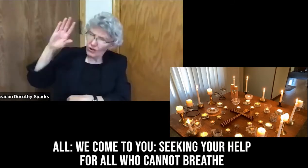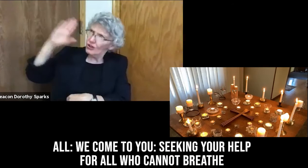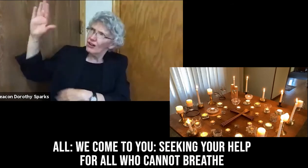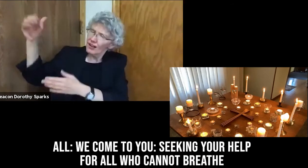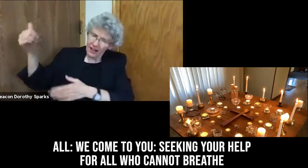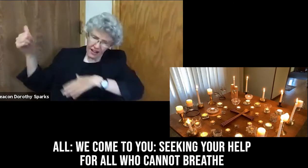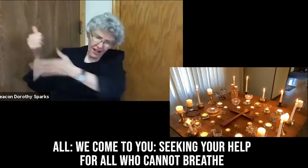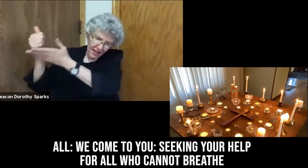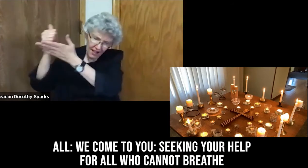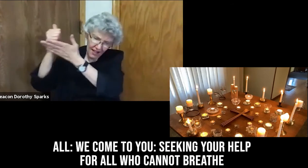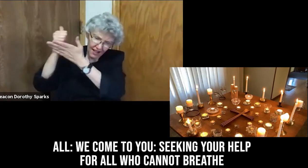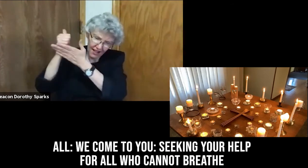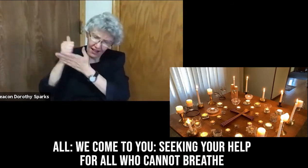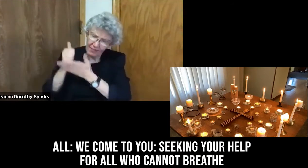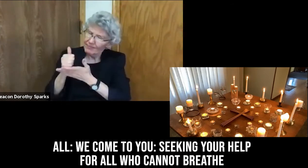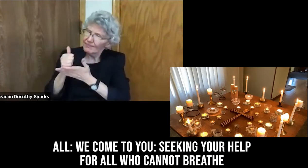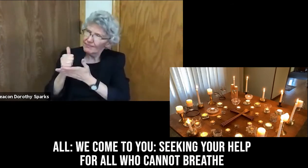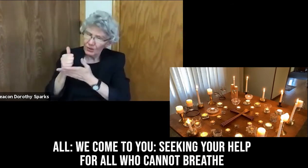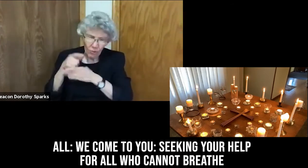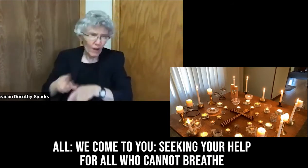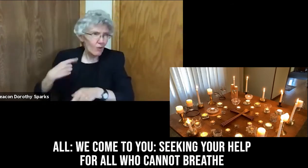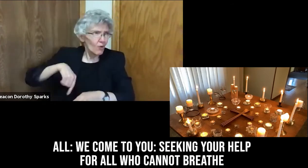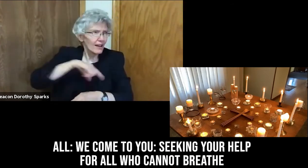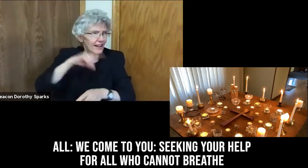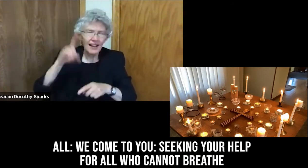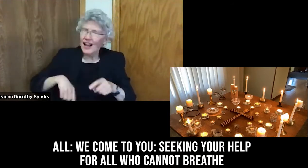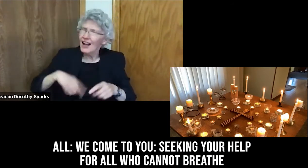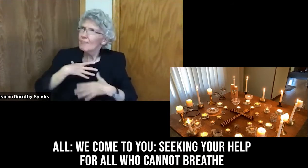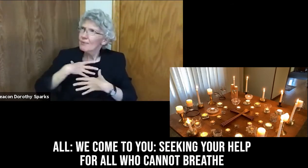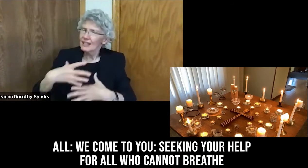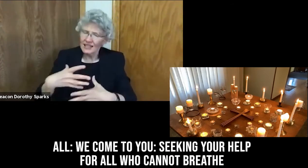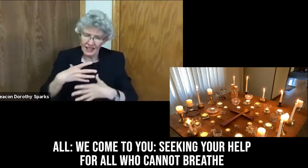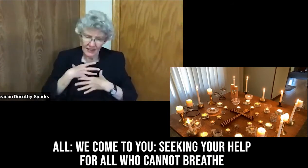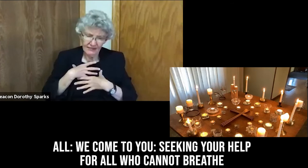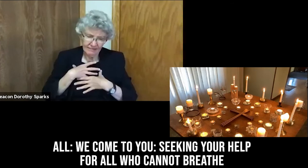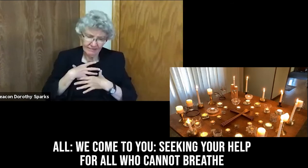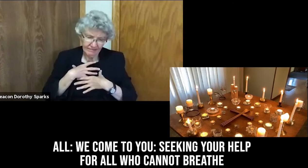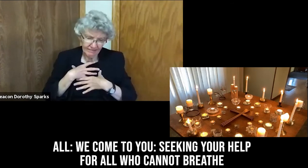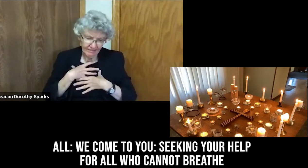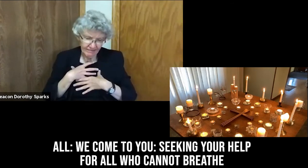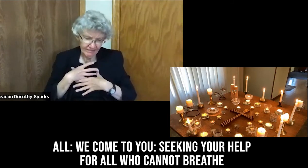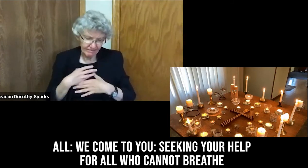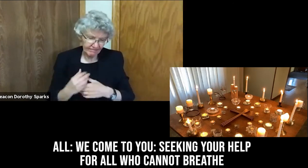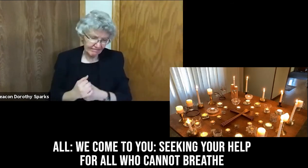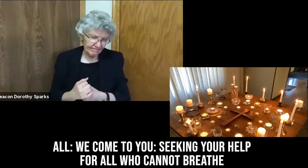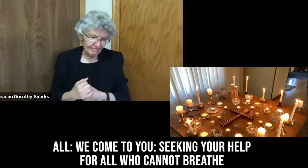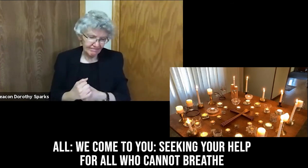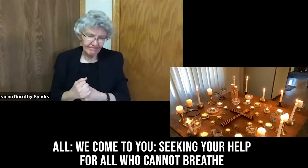Please follow along. We come to you seeking your help for all who cannot breathe.